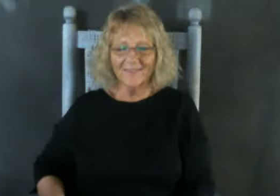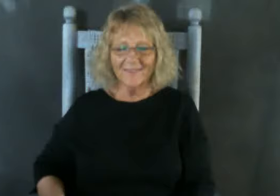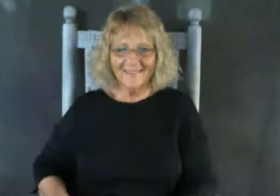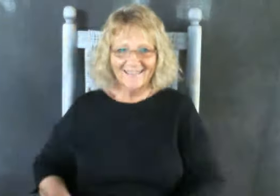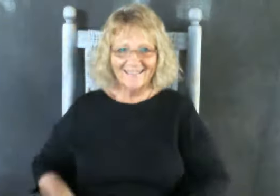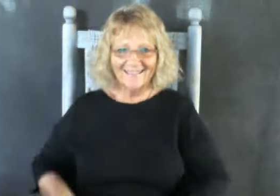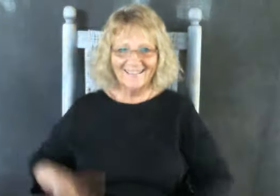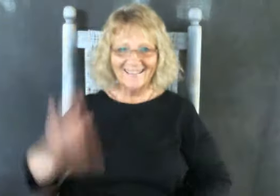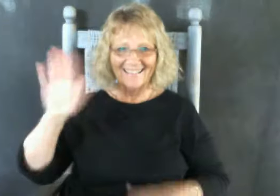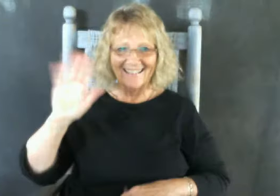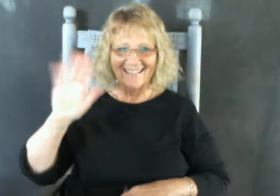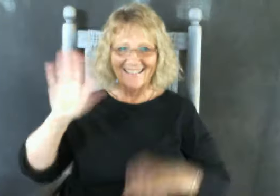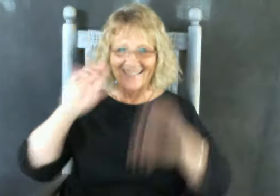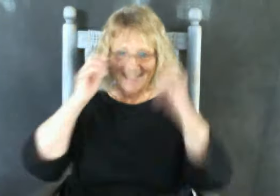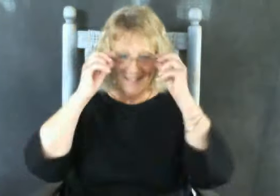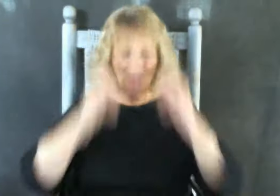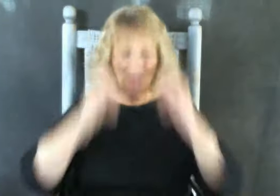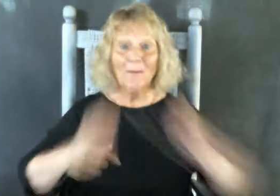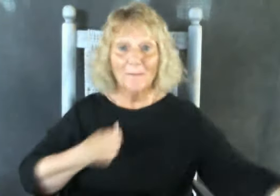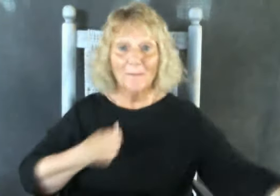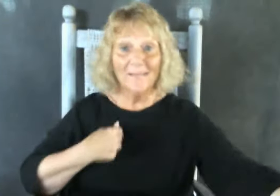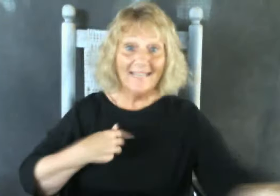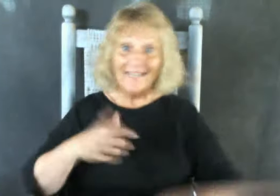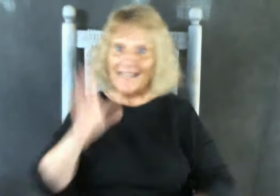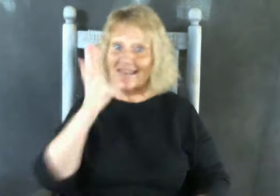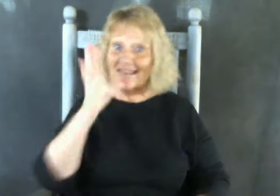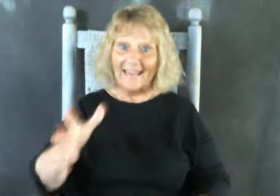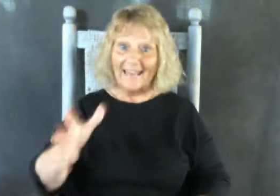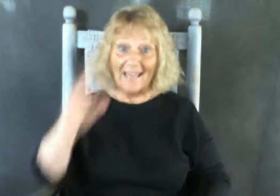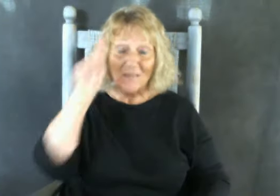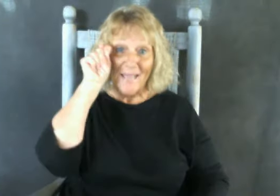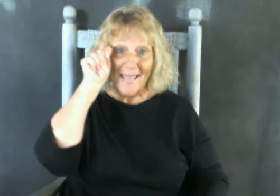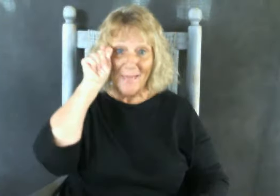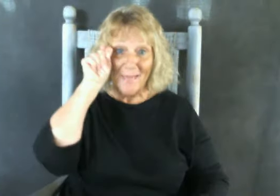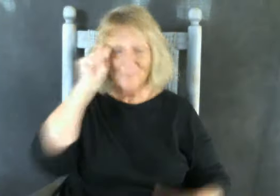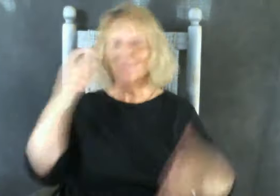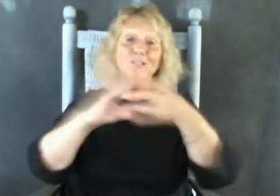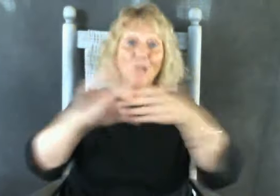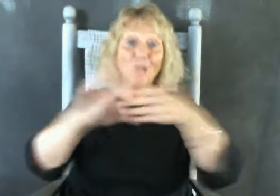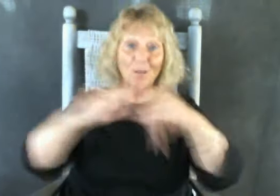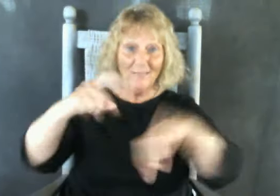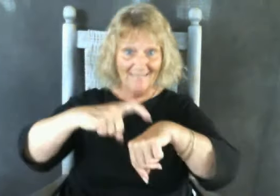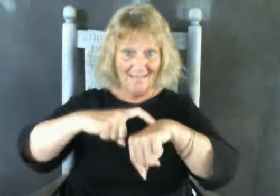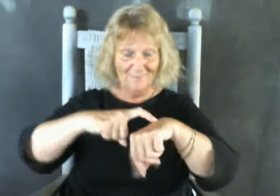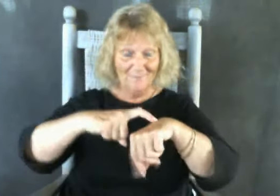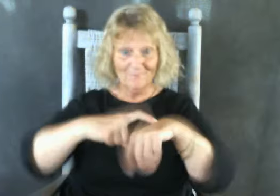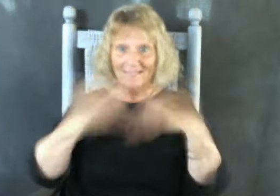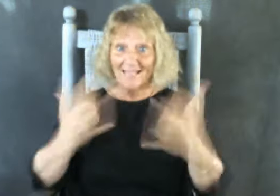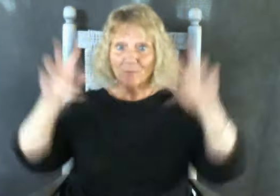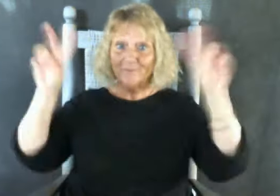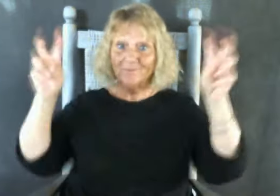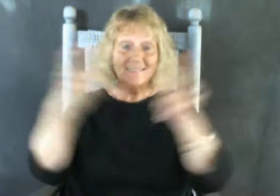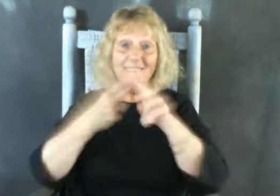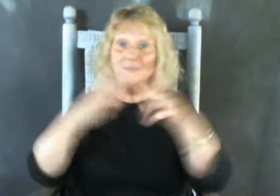Move on with our lives and move on to other things, you know, those families are still dealing with that loss. You know, it could be a husband,